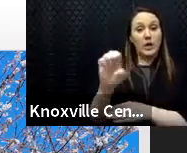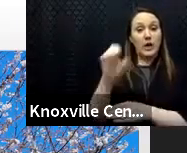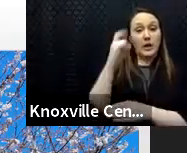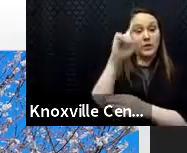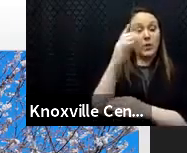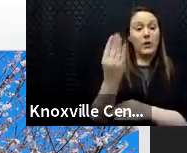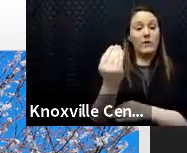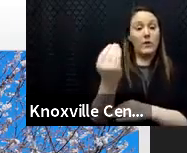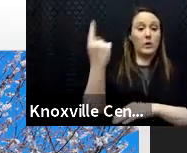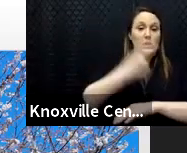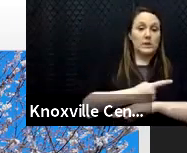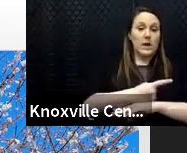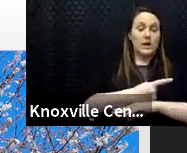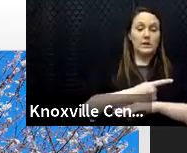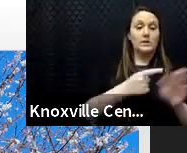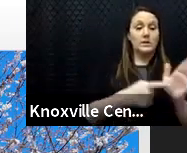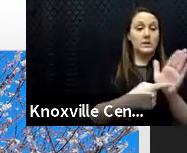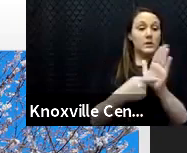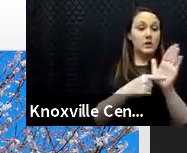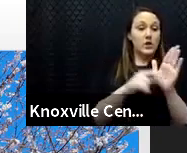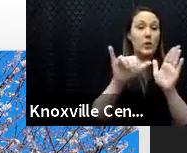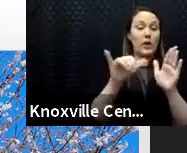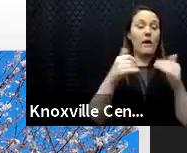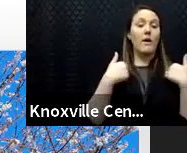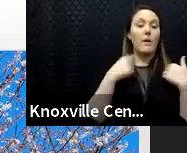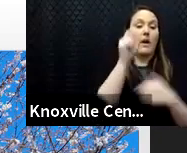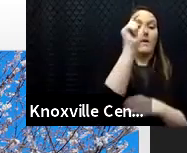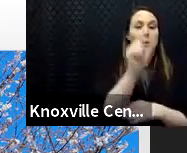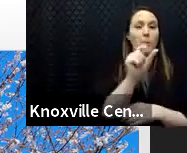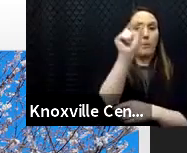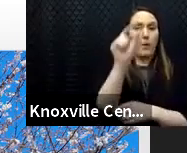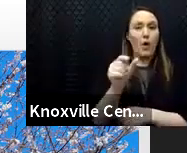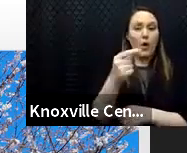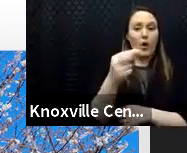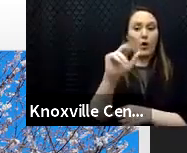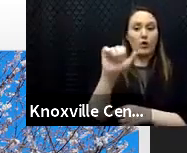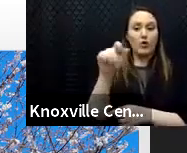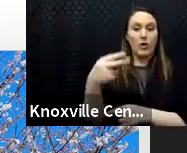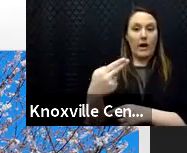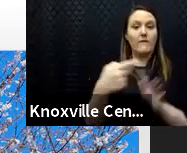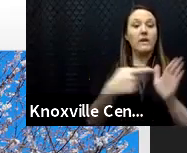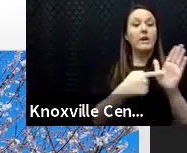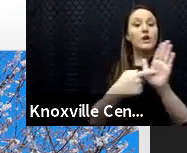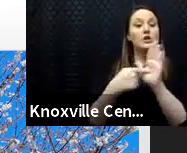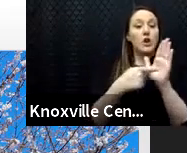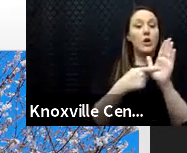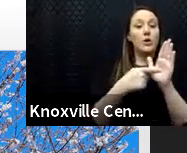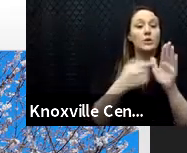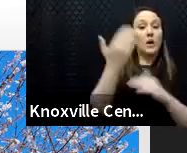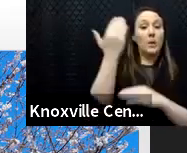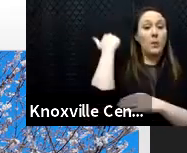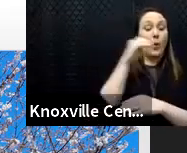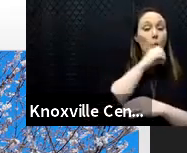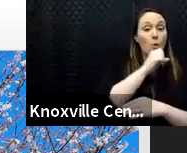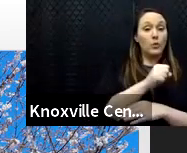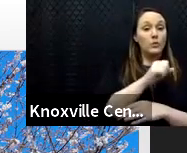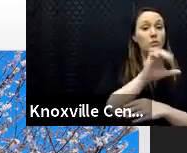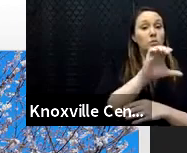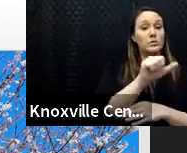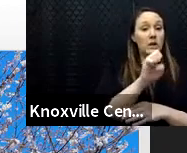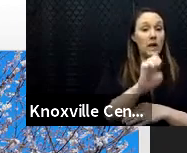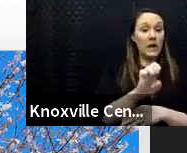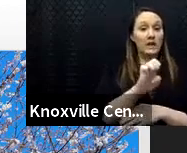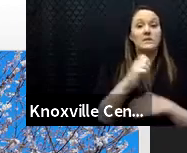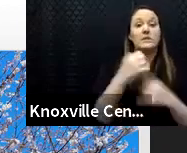illustrate this benchmark, we have a bar graph that shows previous cases, new cases, and the growth rate over